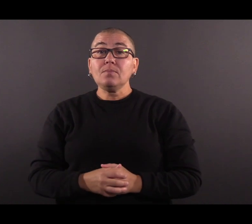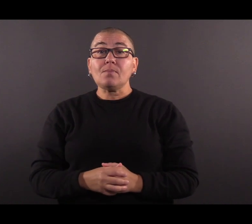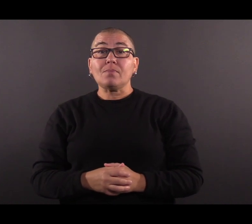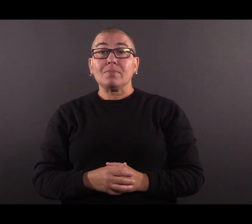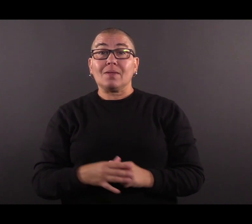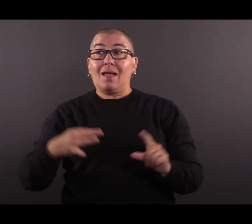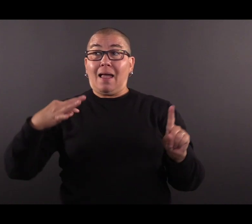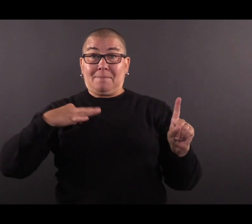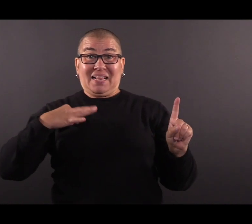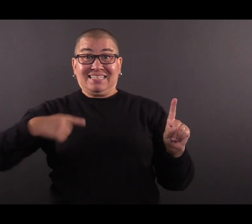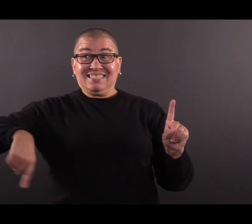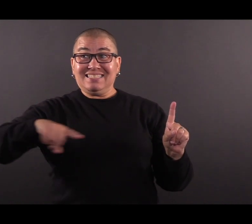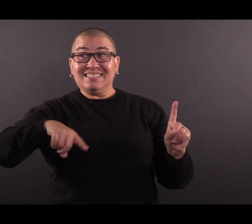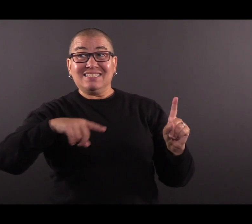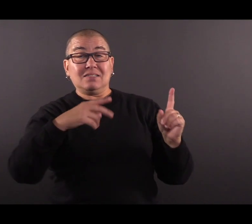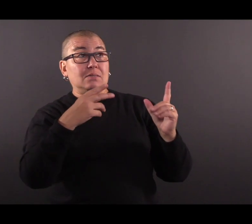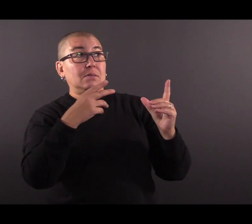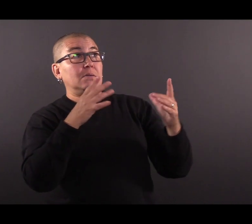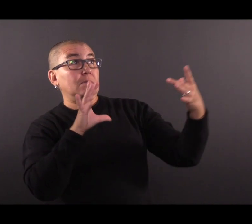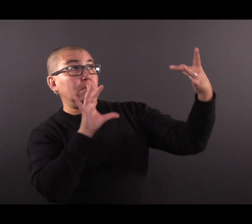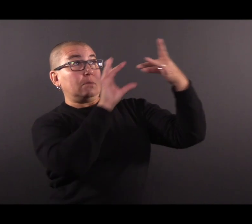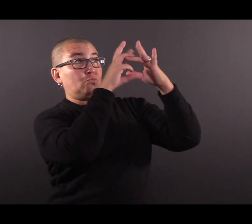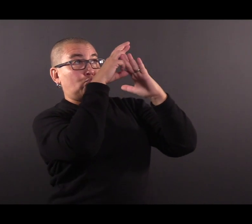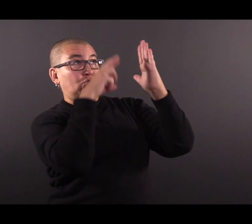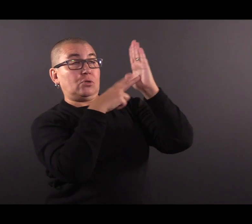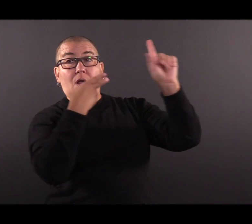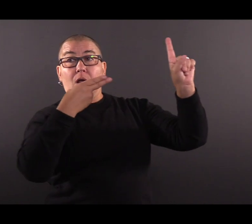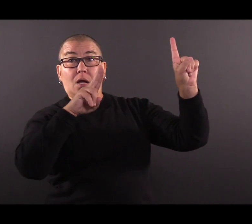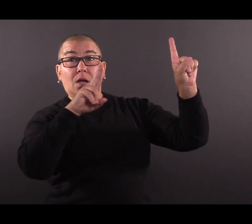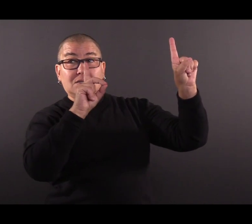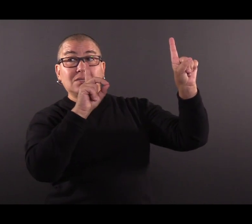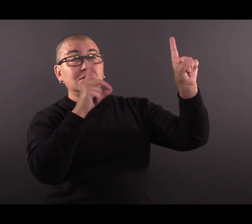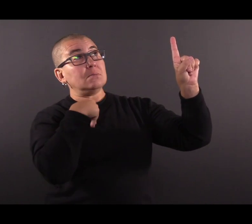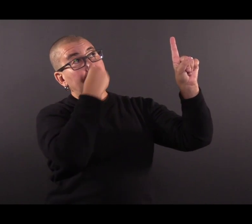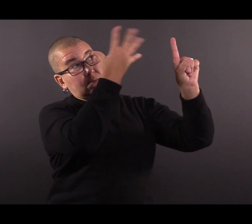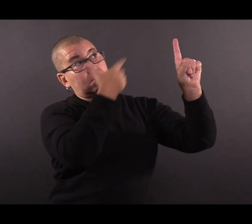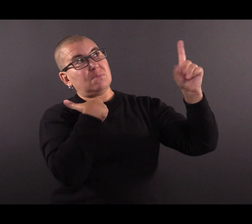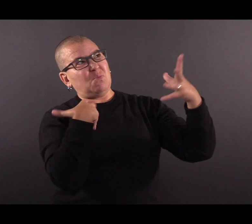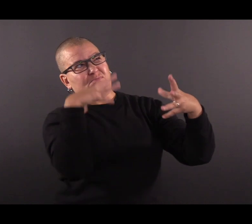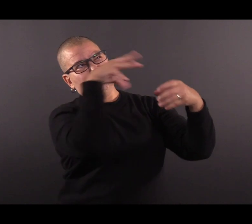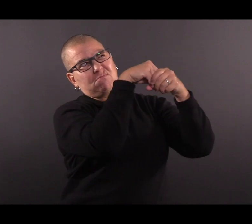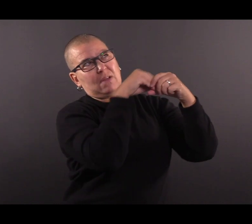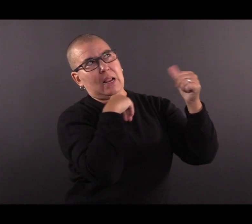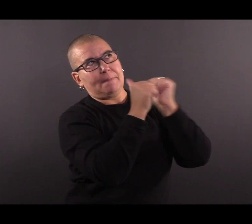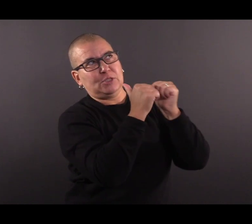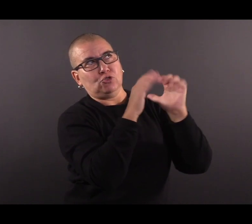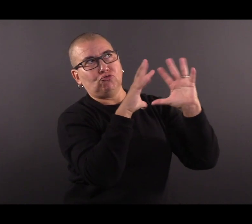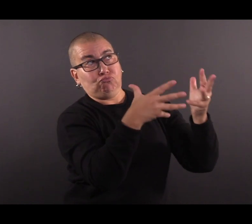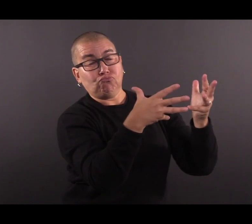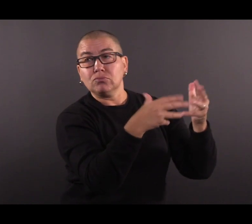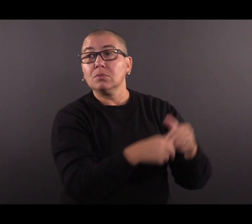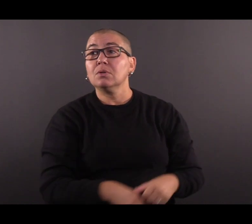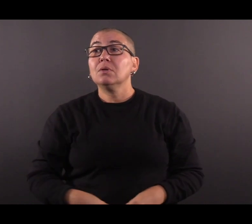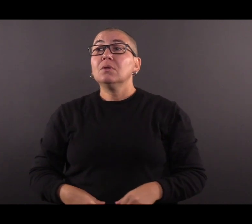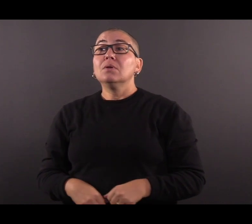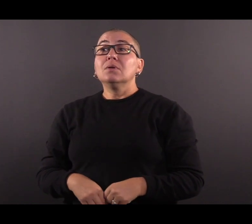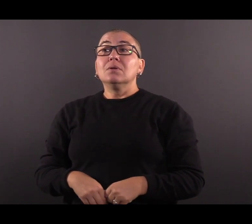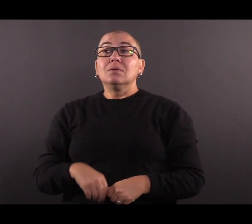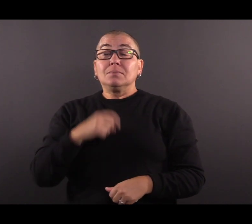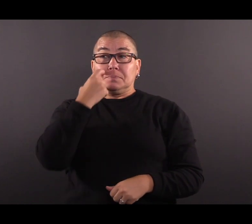applicant then registers with HUD to participate in the COC competition. The collaborative applicant is an